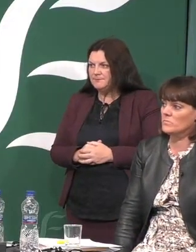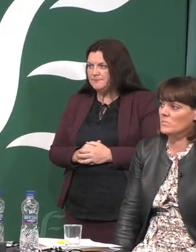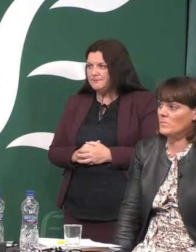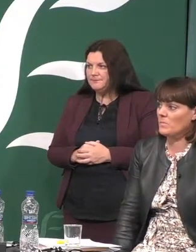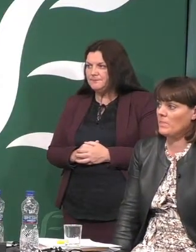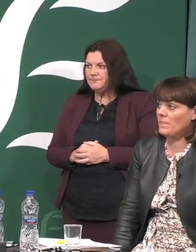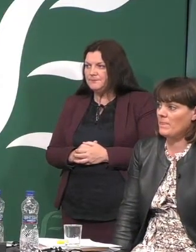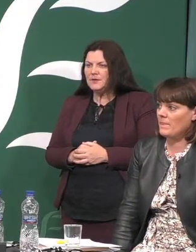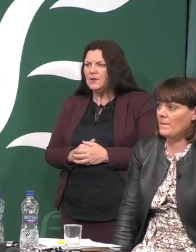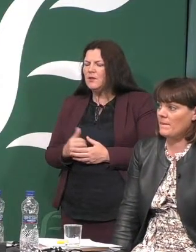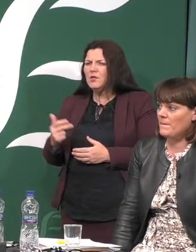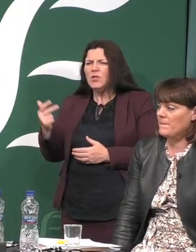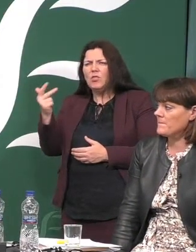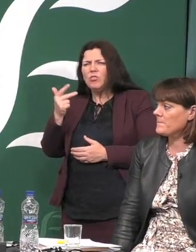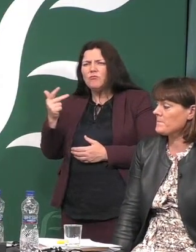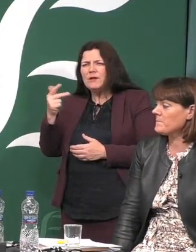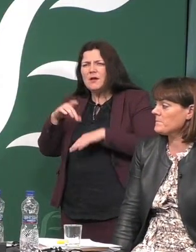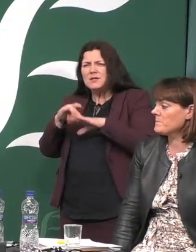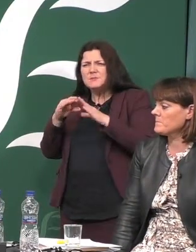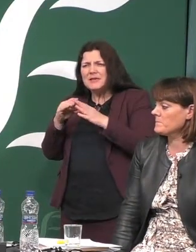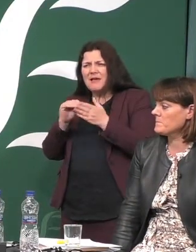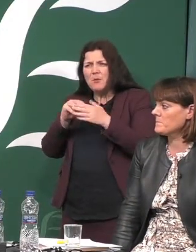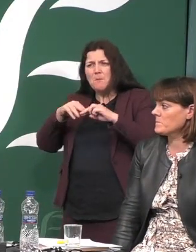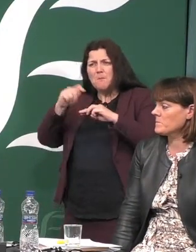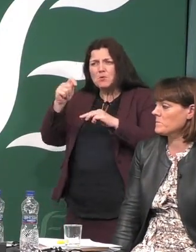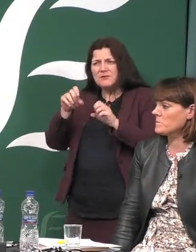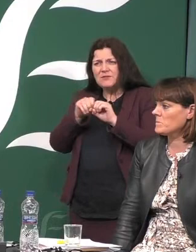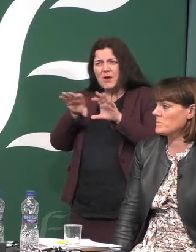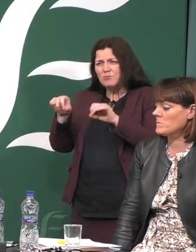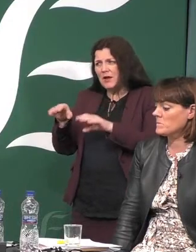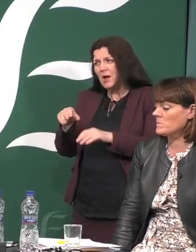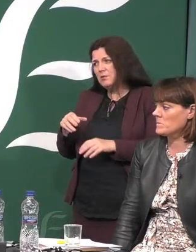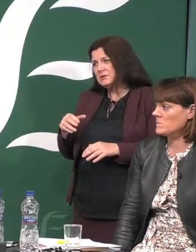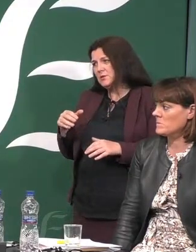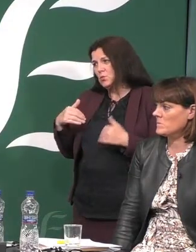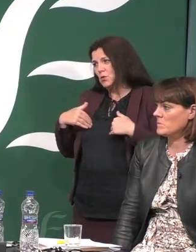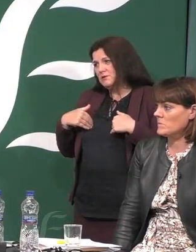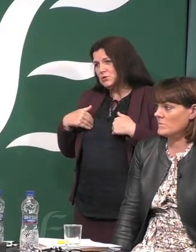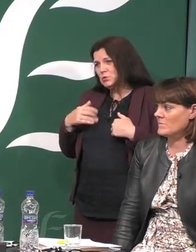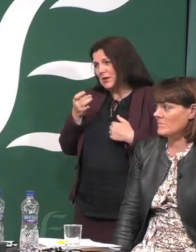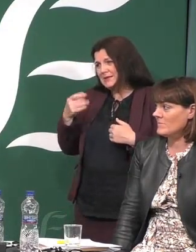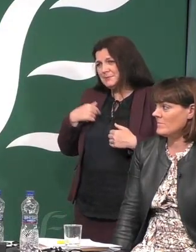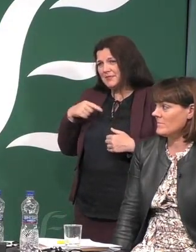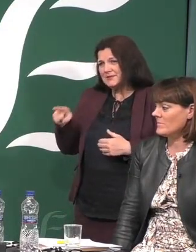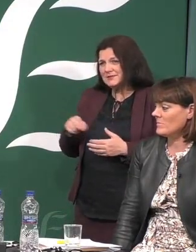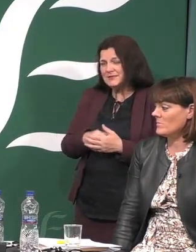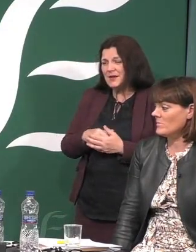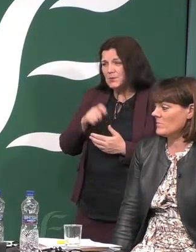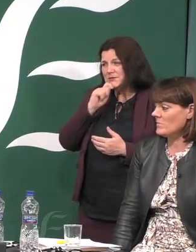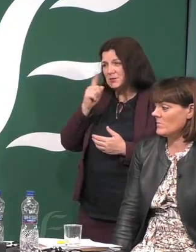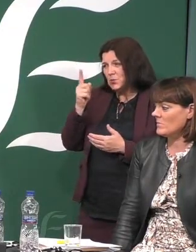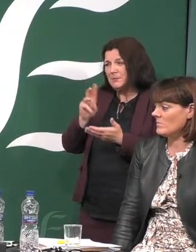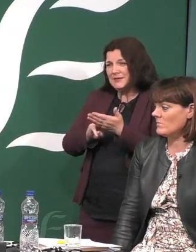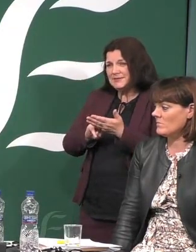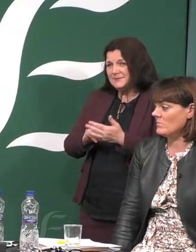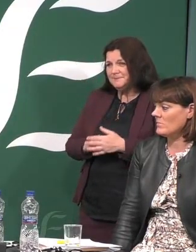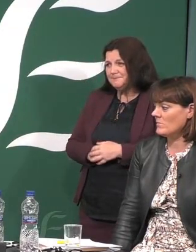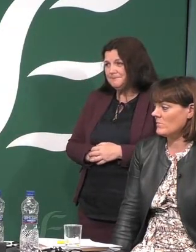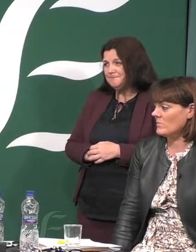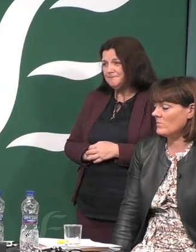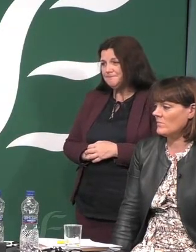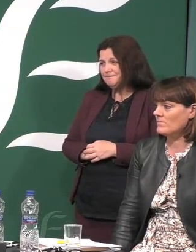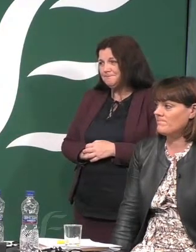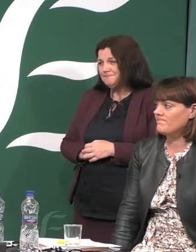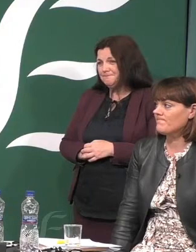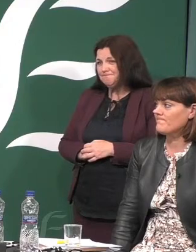Sorry, just which of the 3 hospitals with the majority of the outbreaks? I was afraid you might ask me that, Paul. All right, yeah. I'll tell you in a moment. We can go